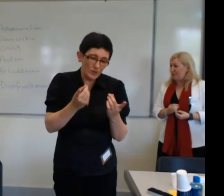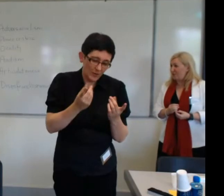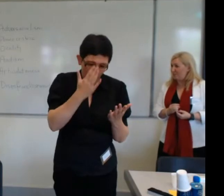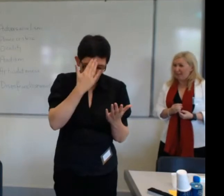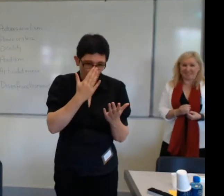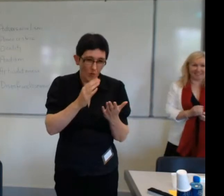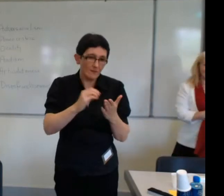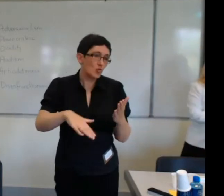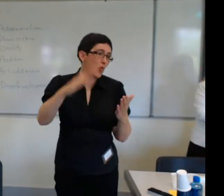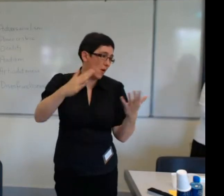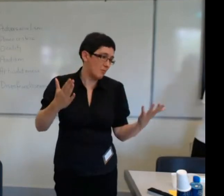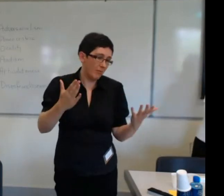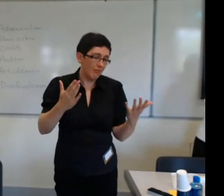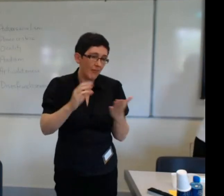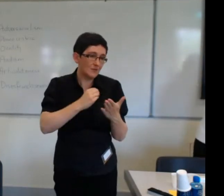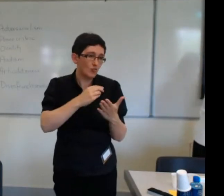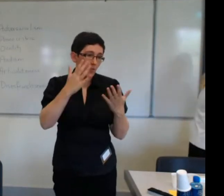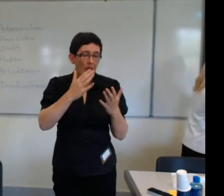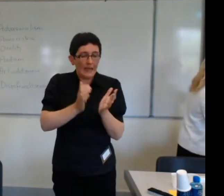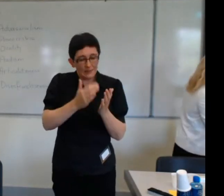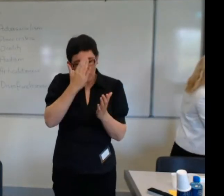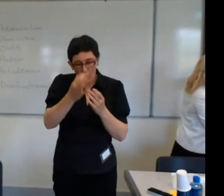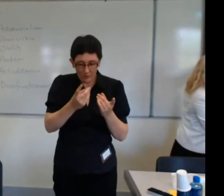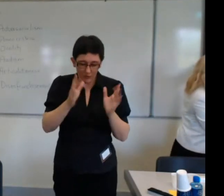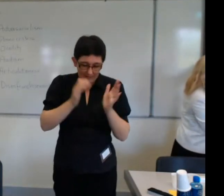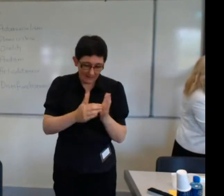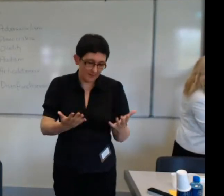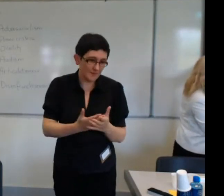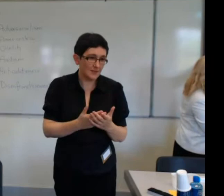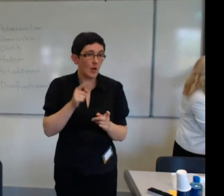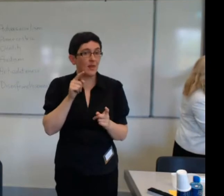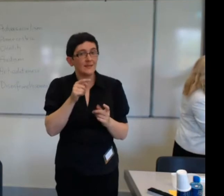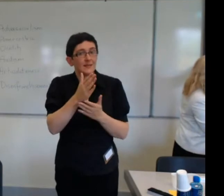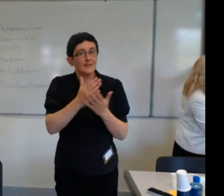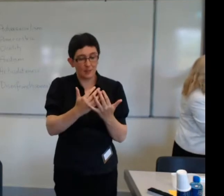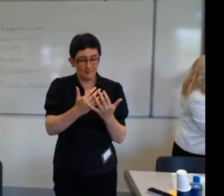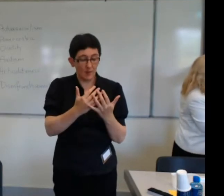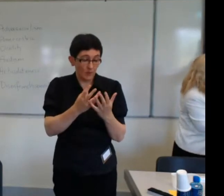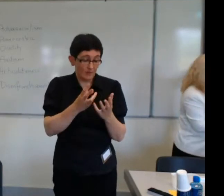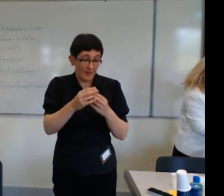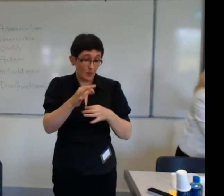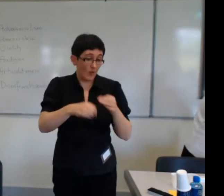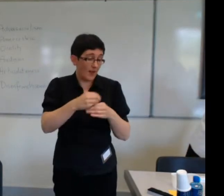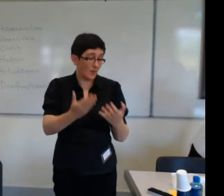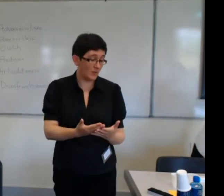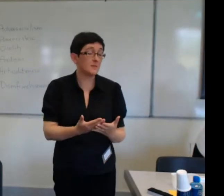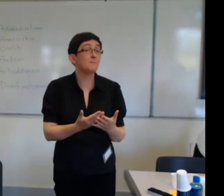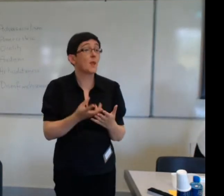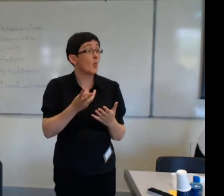up and be able to say sometimes we actually do know what we're doing. So this is some of the stuff that we're at. And so we're going to present a whole